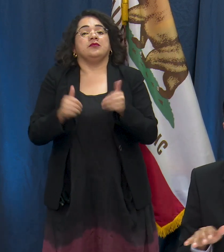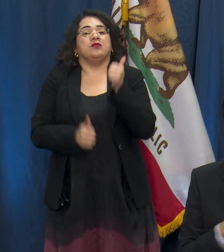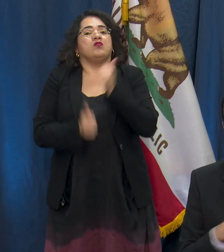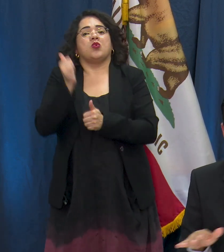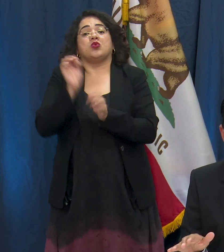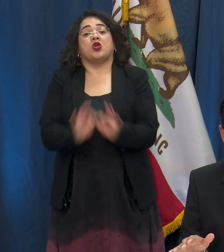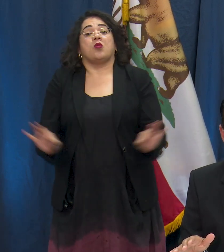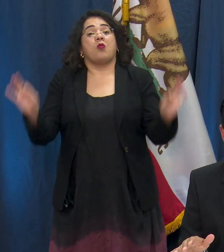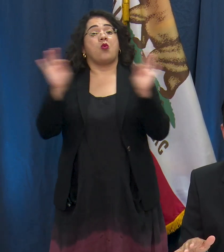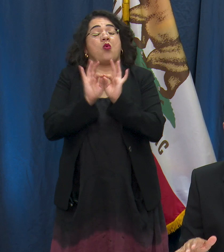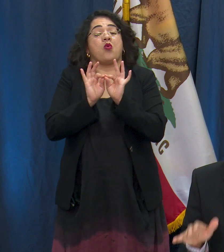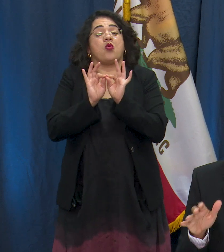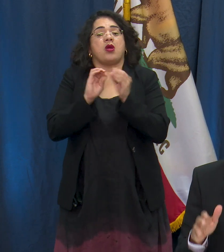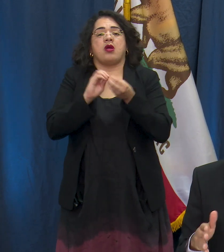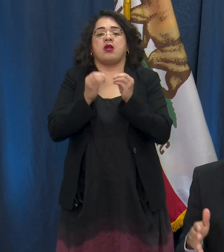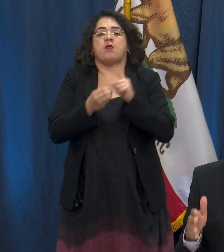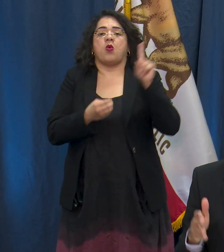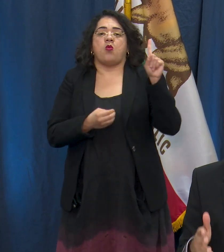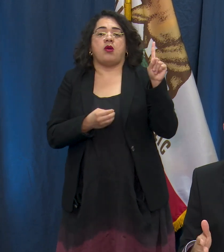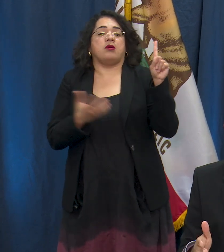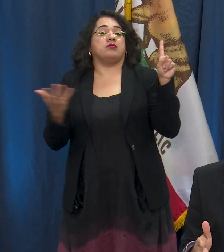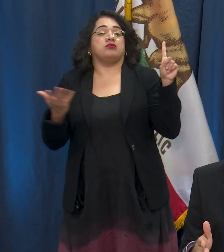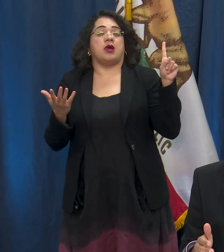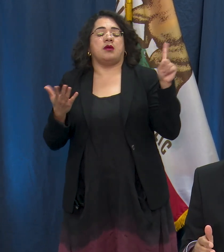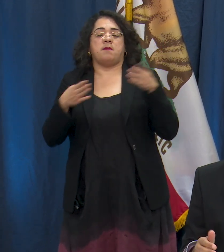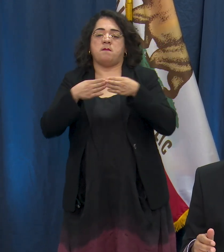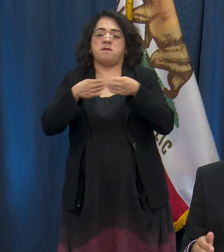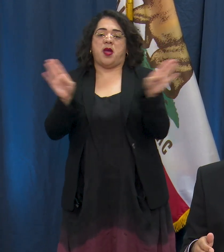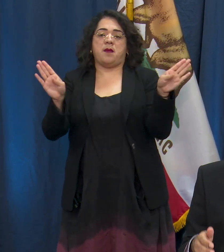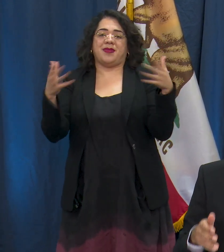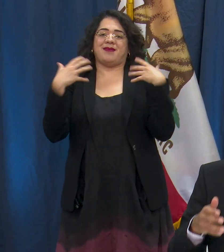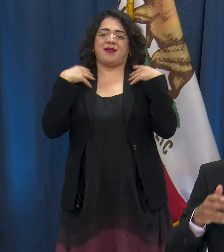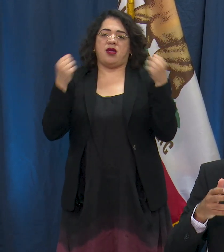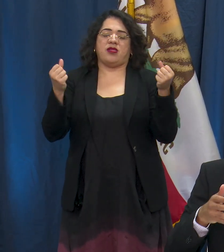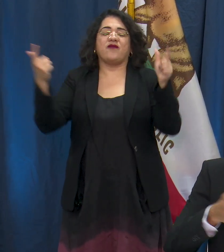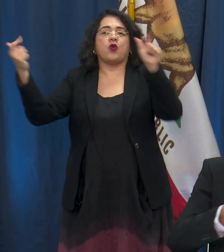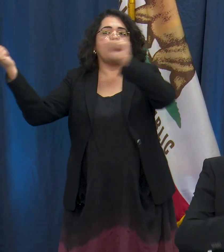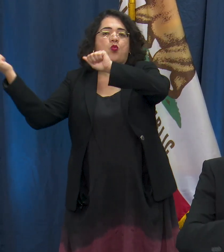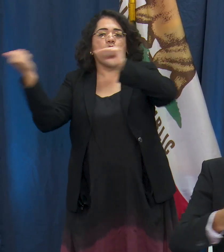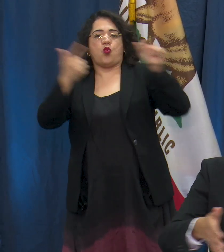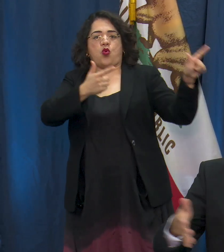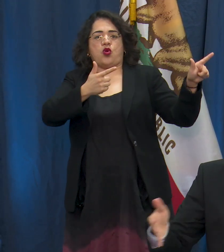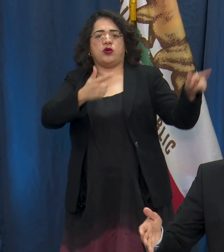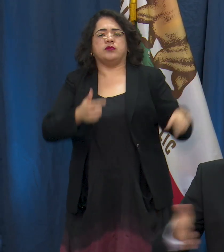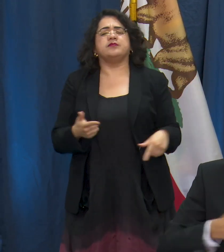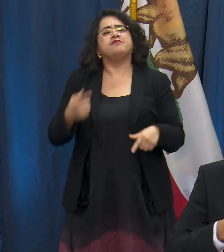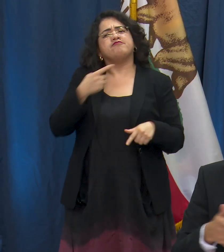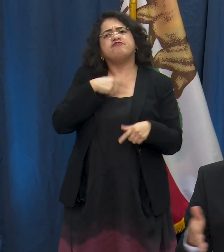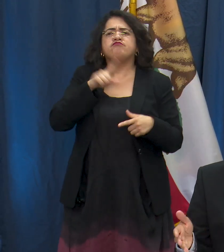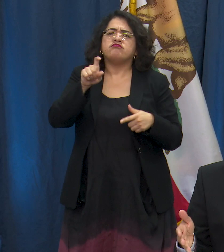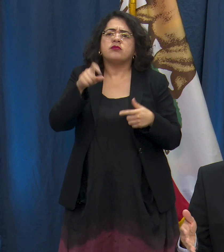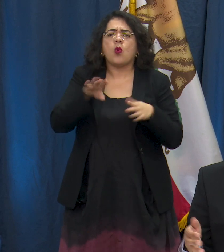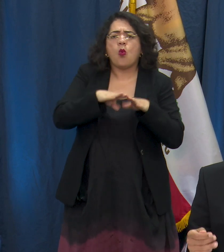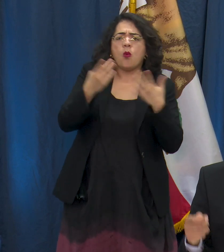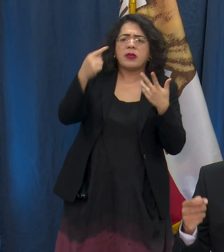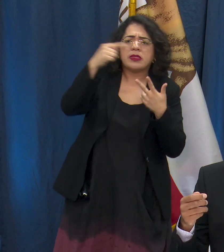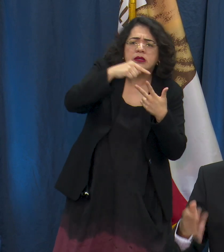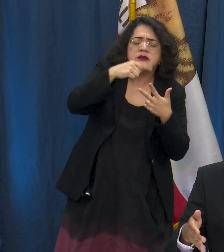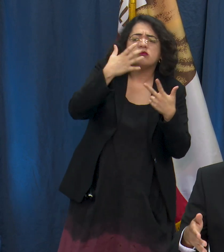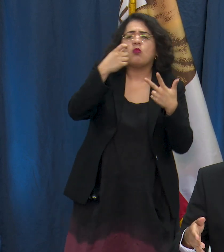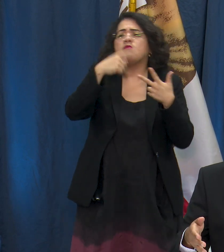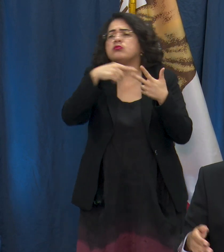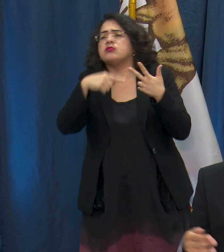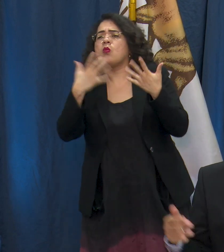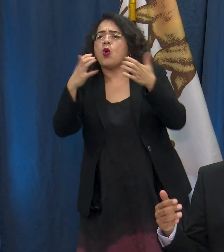thing is public health. I'm hearing from a lot of folks that want to, reopen X, Y, or Z, and I understand.